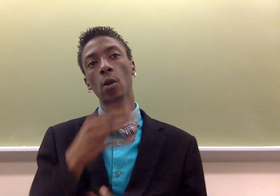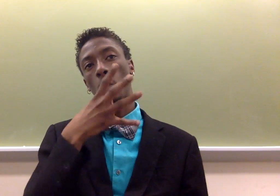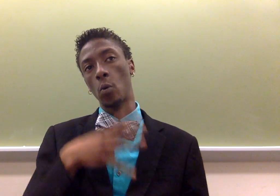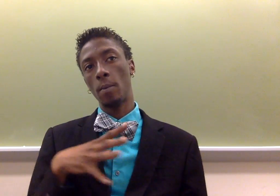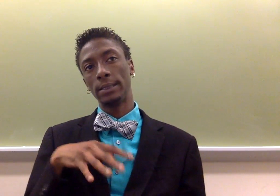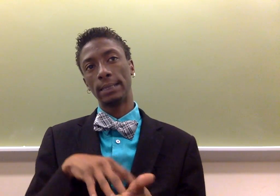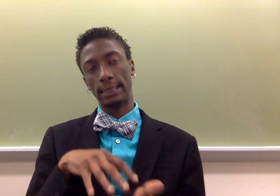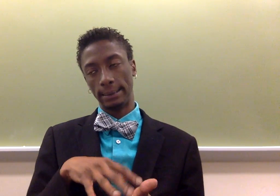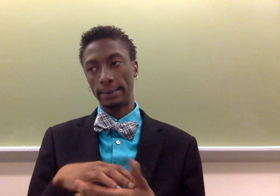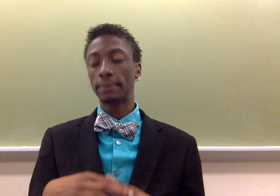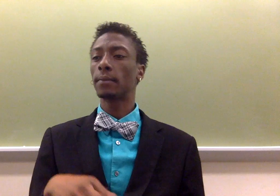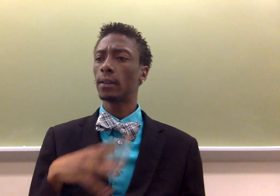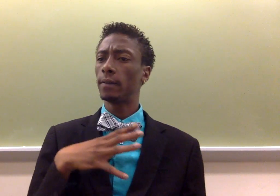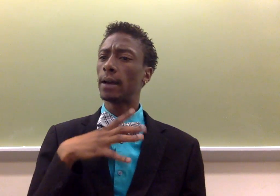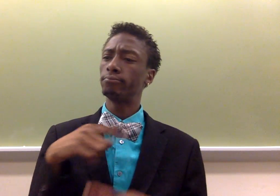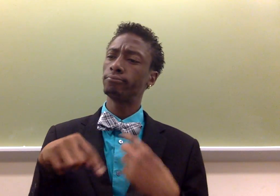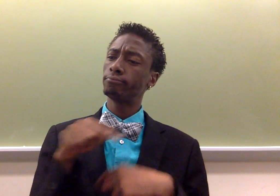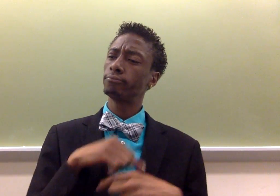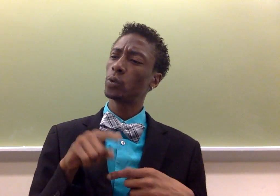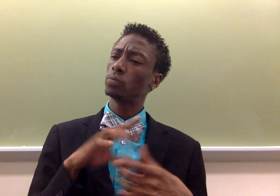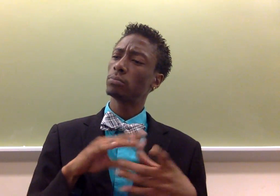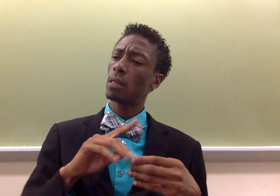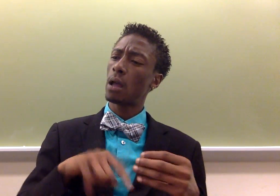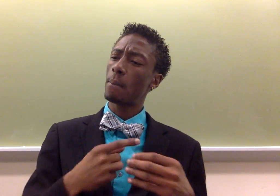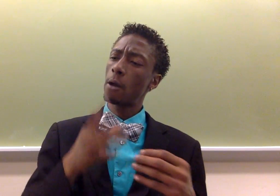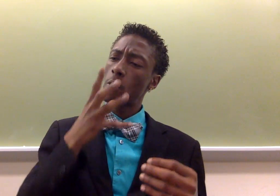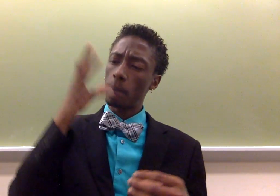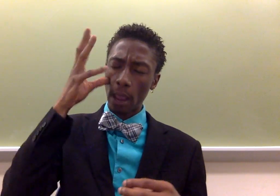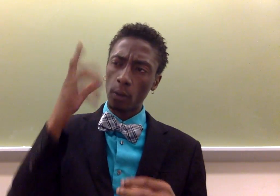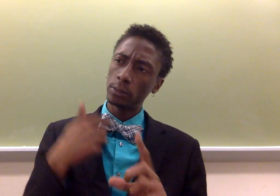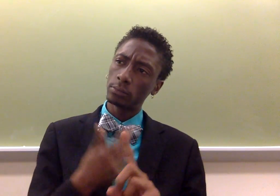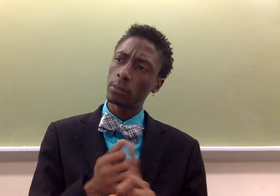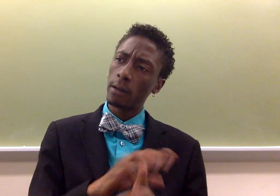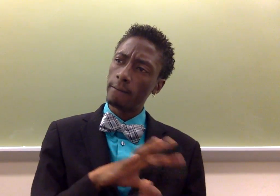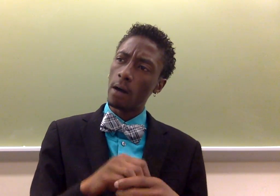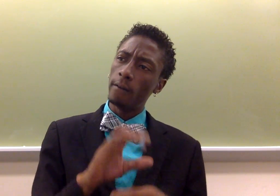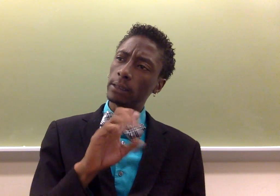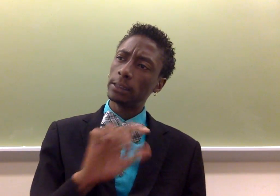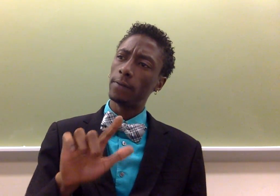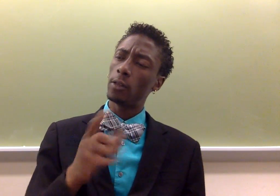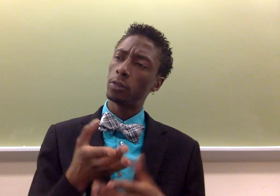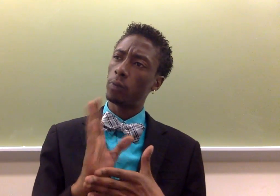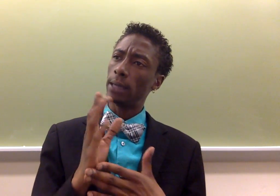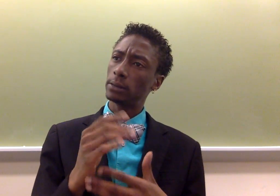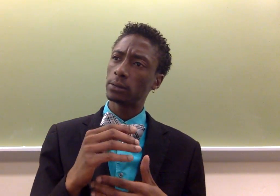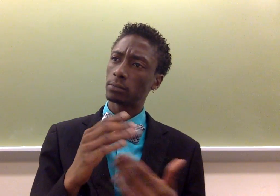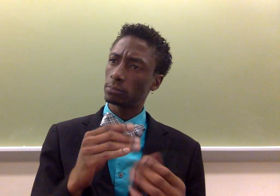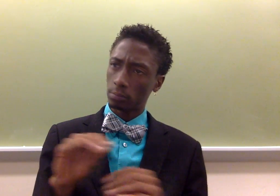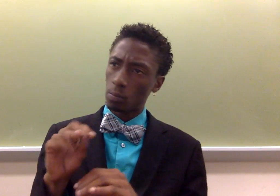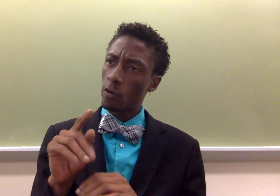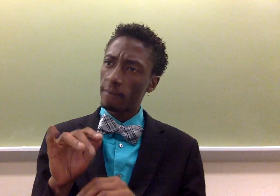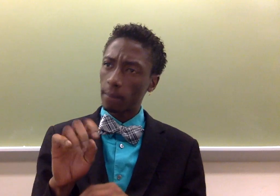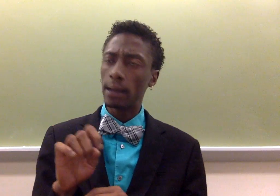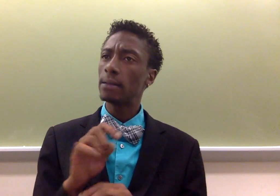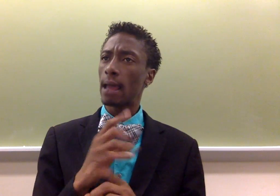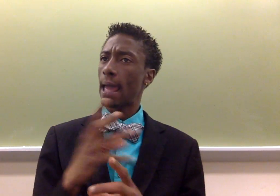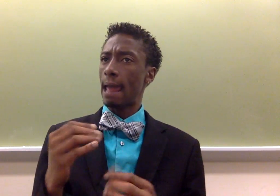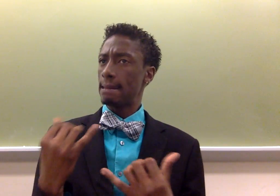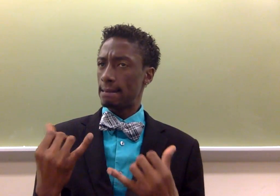go back to what you said about your parents, that they were involved in the civil rights movement, and nowadays there's kind of this resurgence of Black Lives Matter. But the names